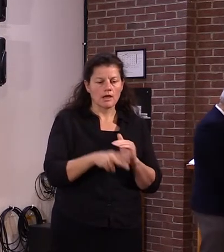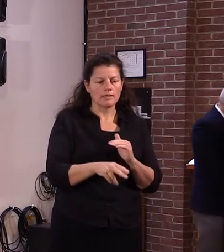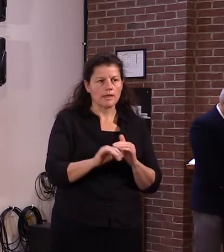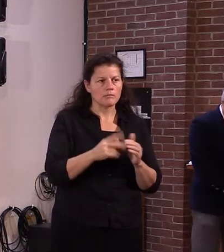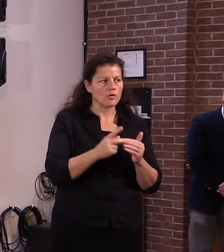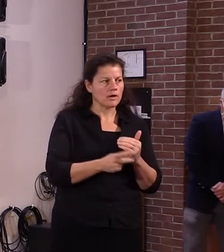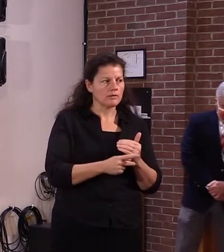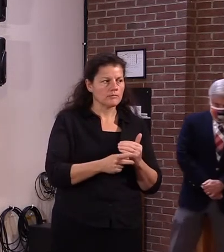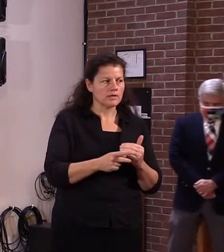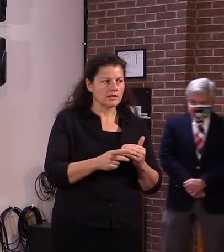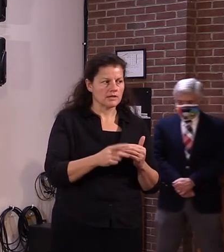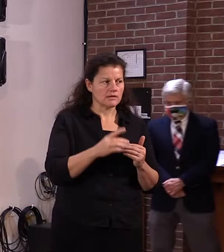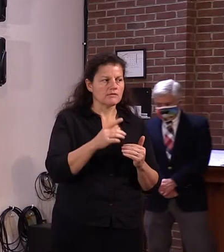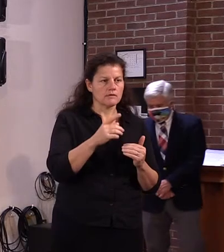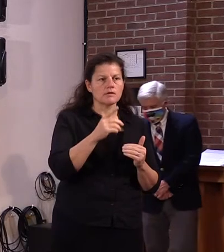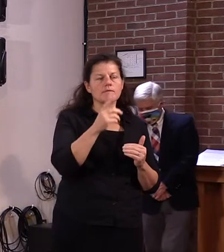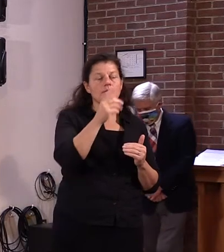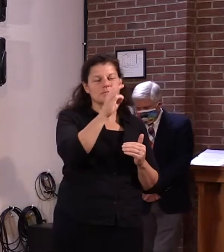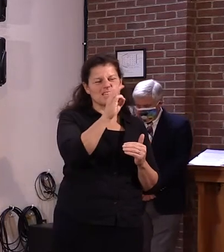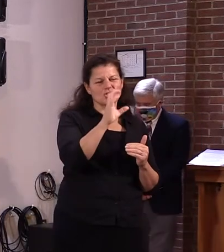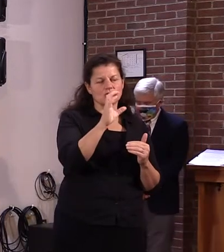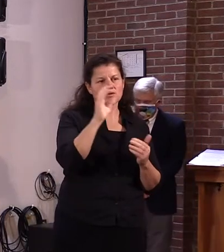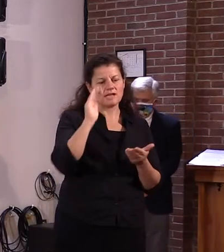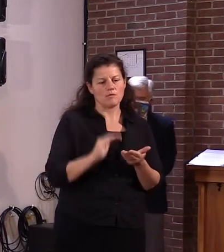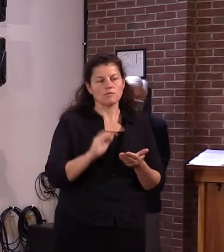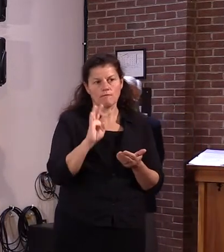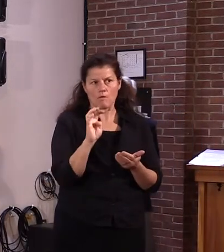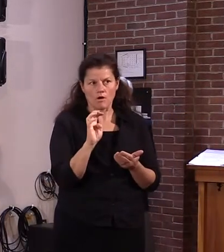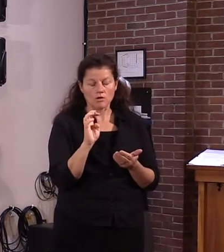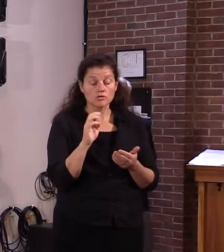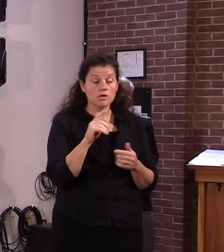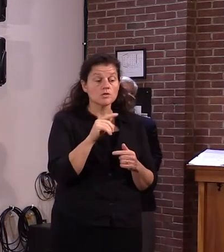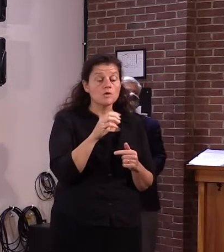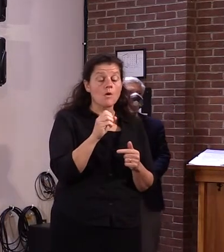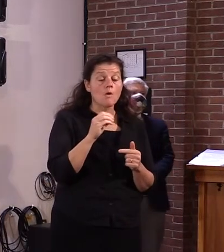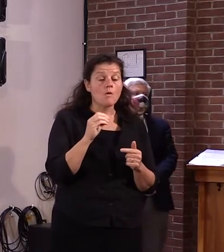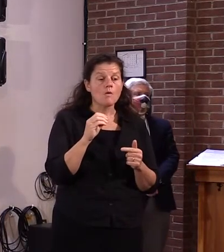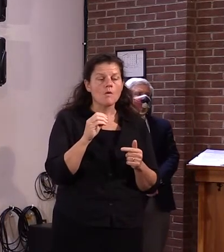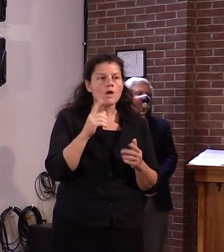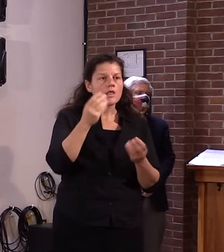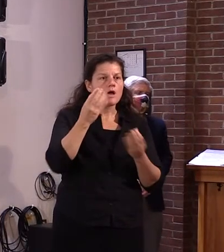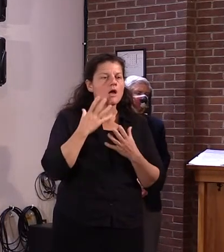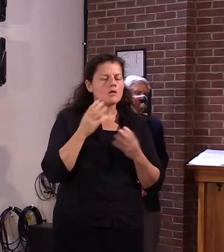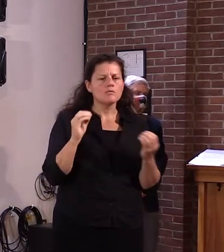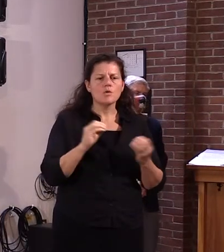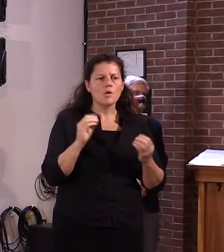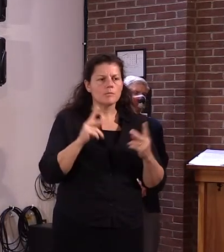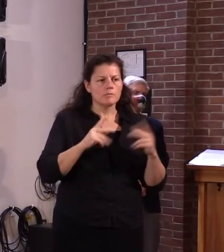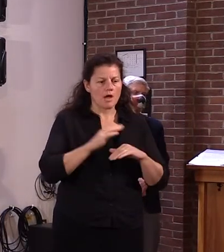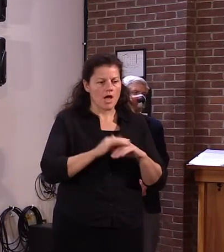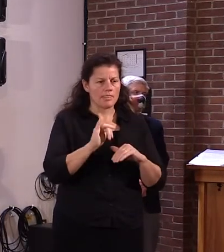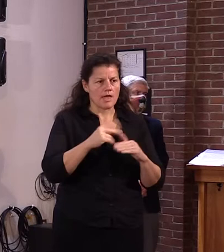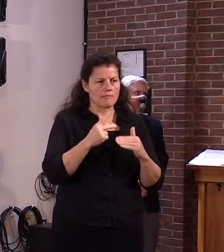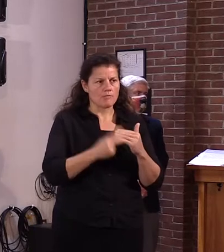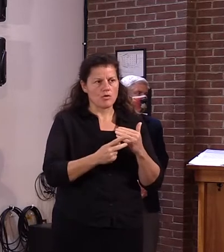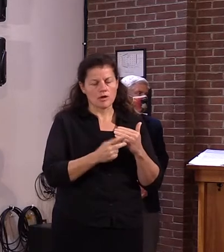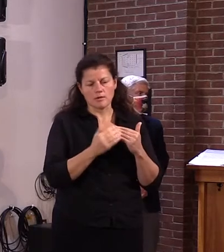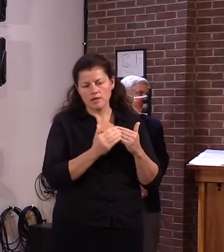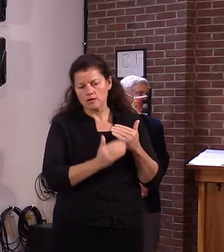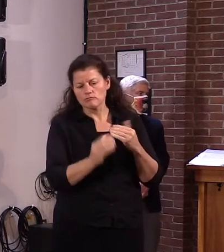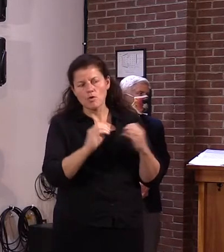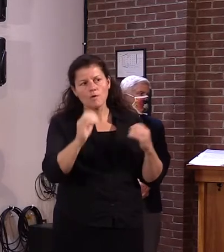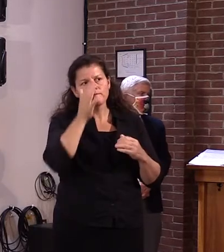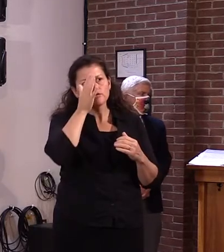the program at the time. That being said, we received notice and of a future date when those benefits would